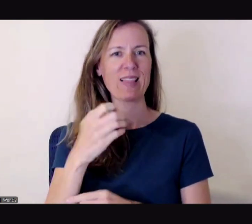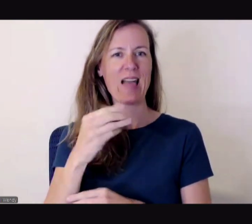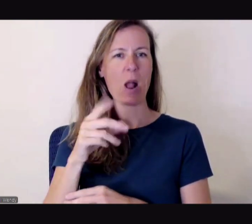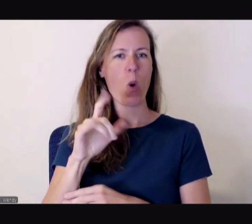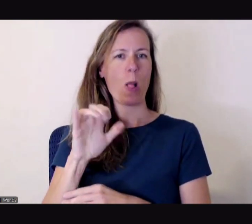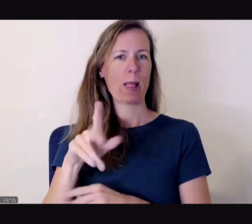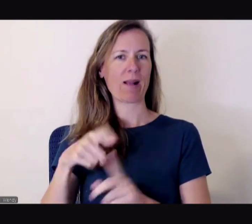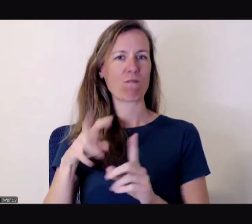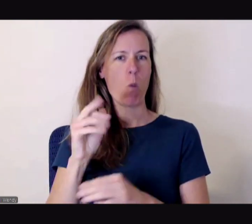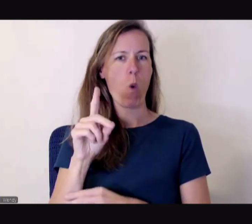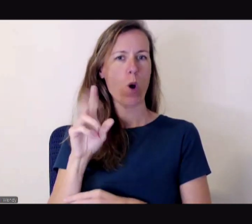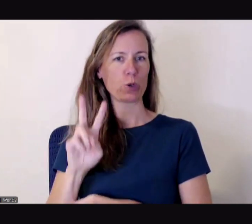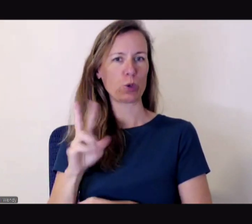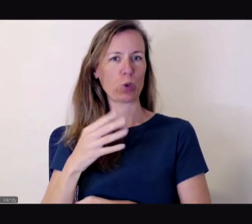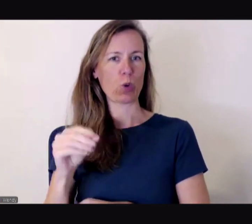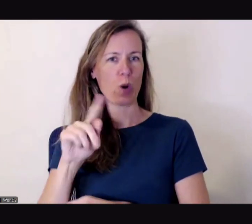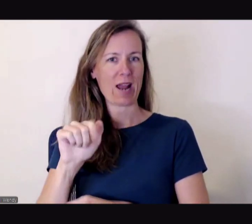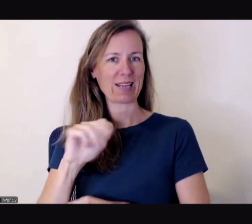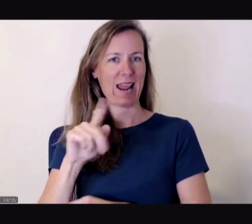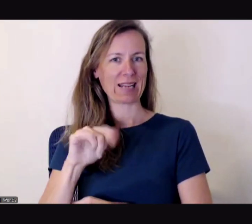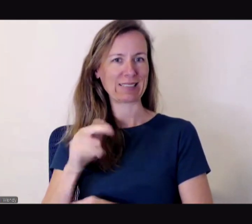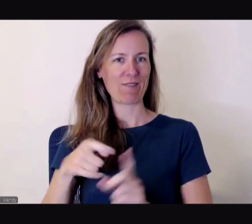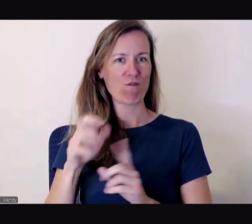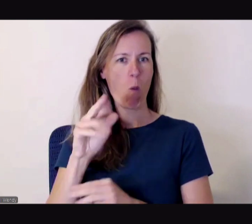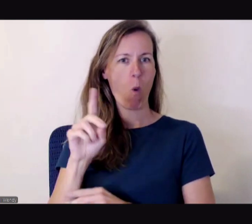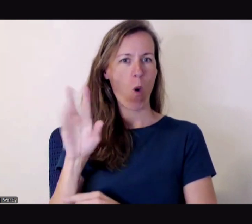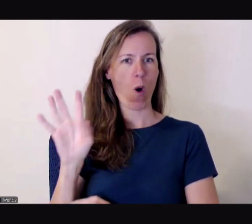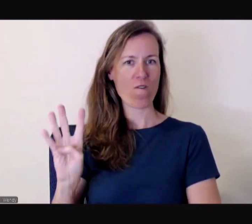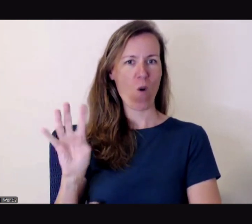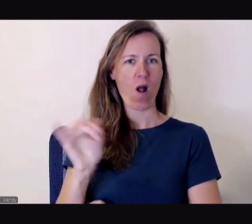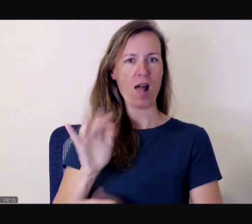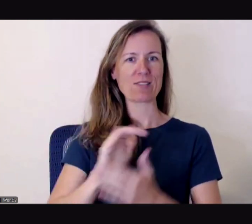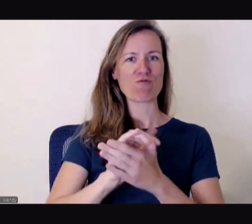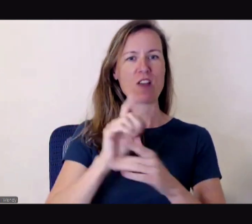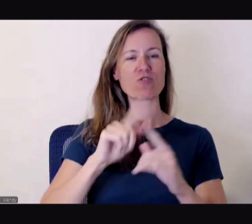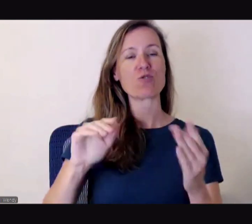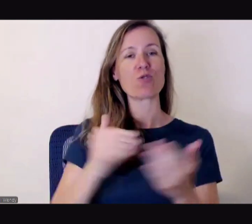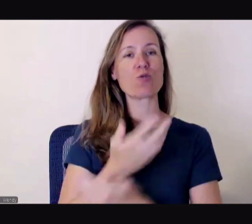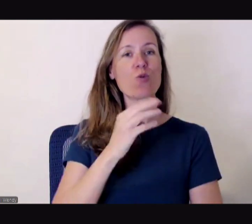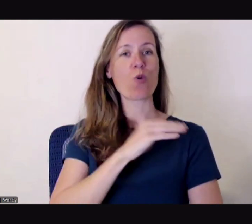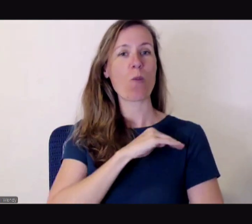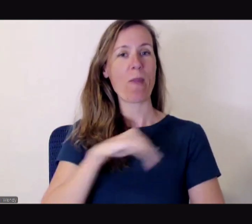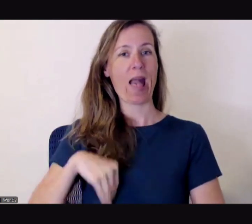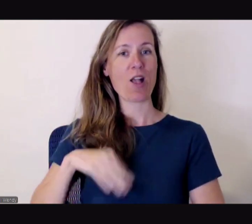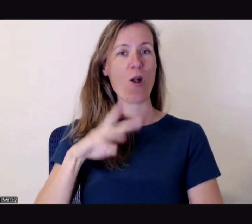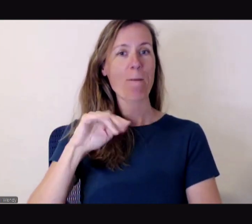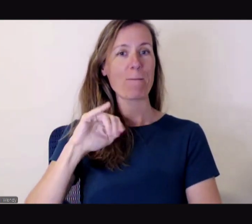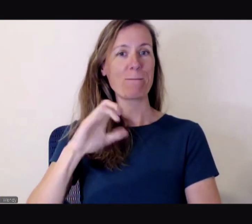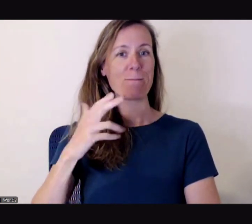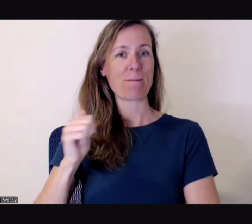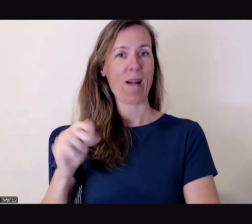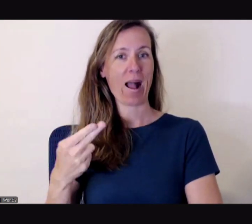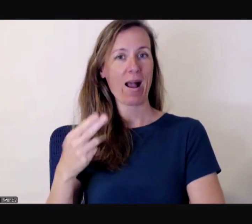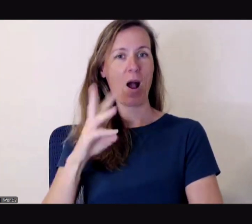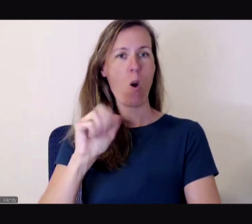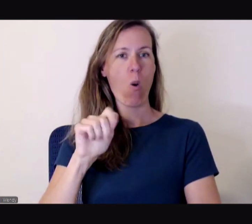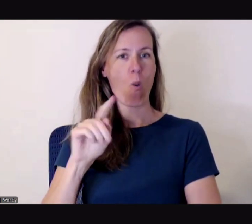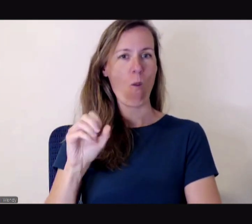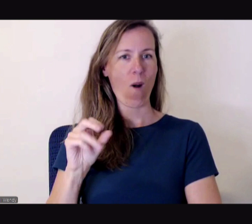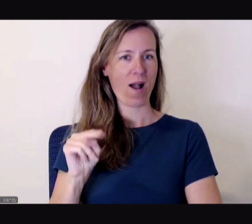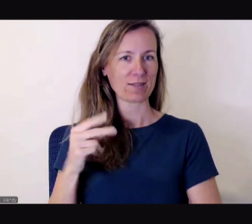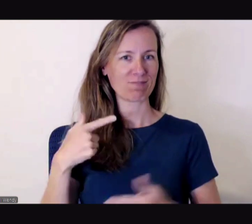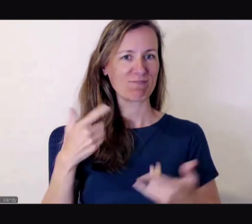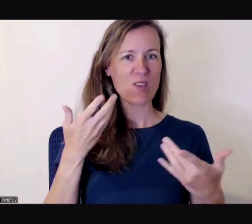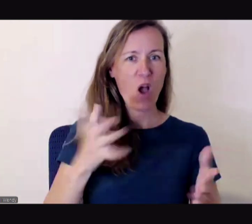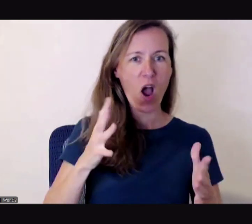the council member for Ward 2. Not to mention his volunteer work with Cheverly Day, Boy Scouts, the Spelman PTA,